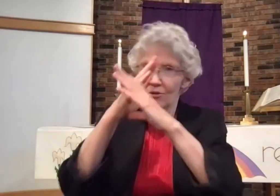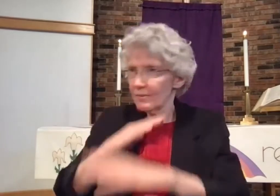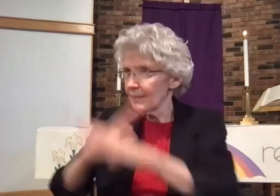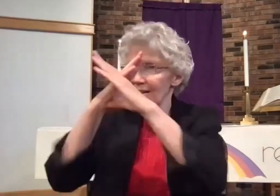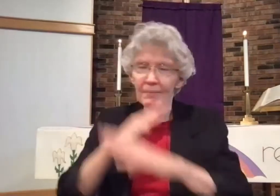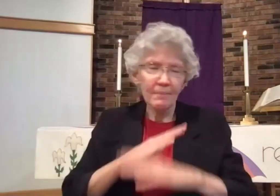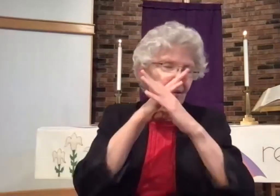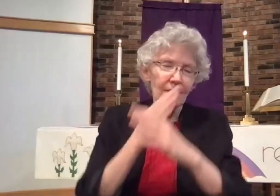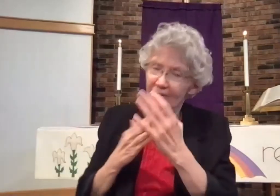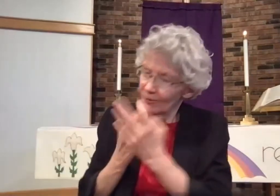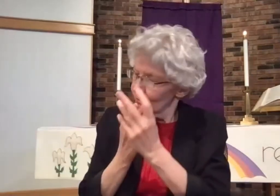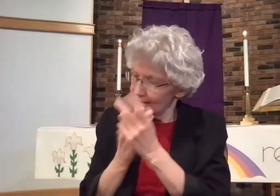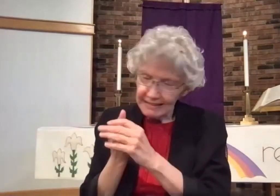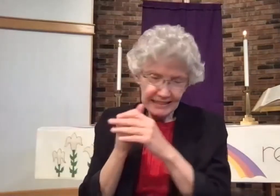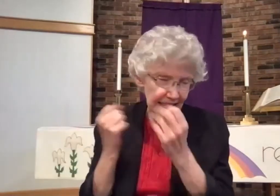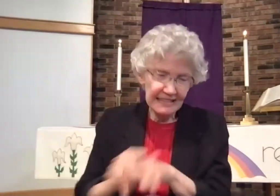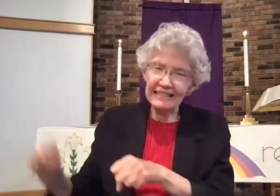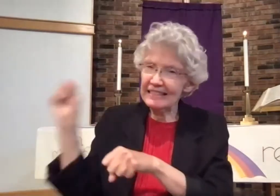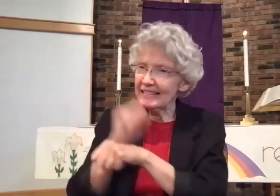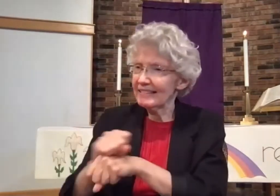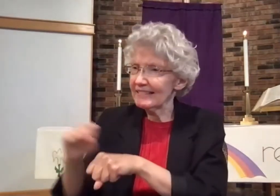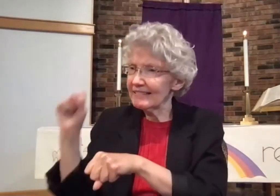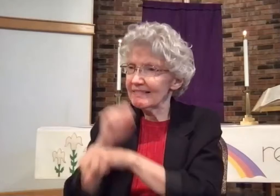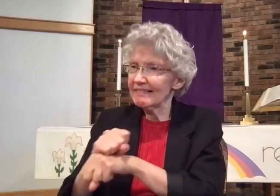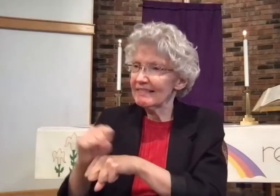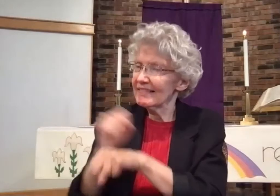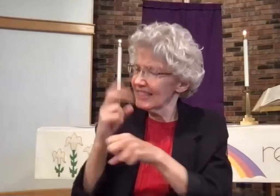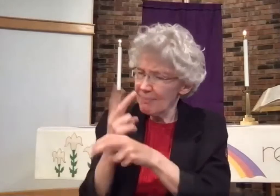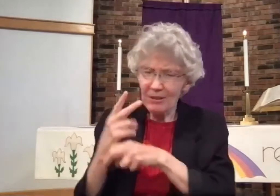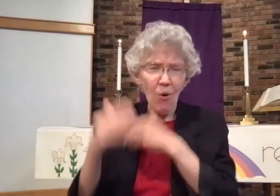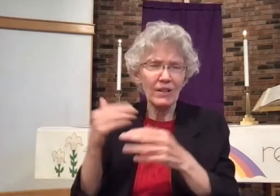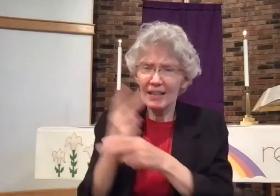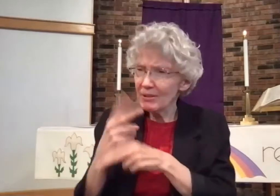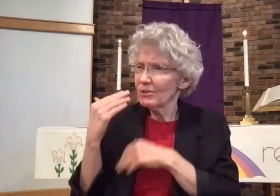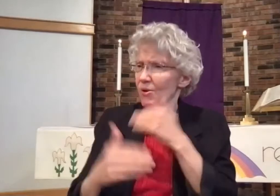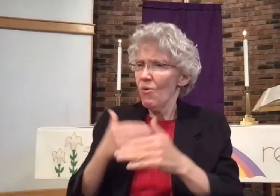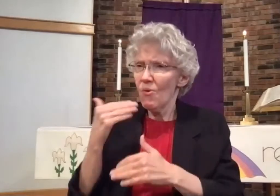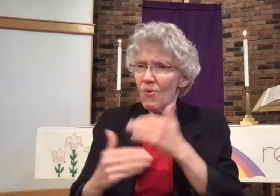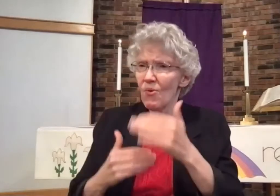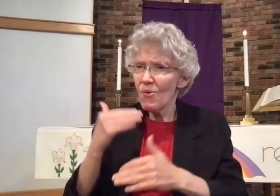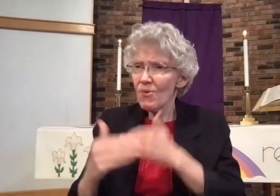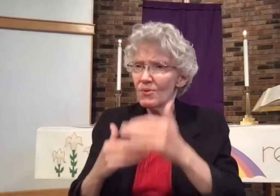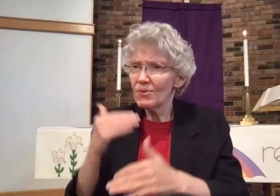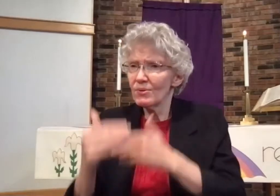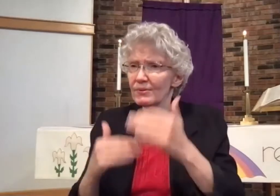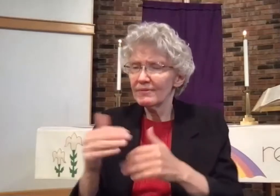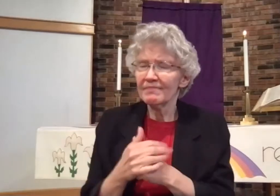In the Bible, Paul faced many barriers, but he kept going.